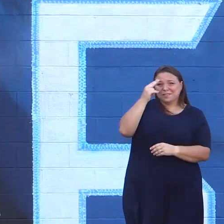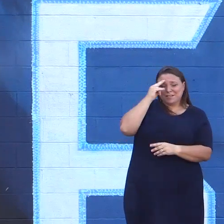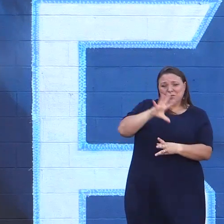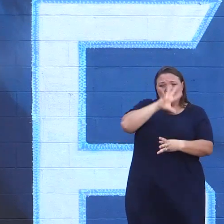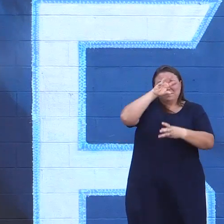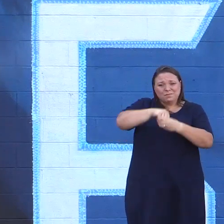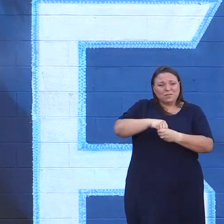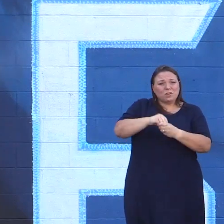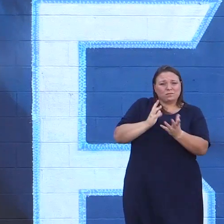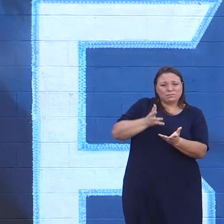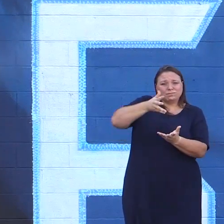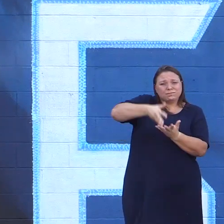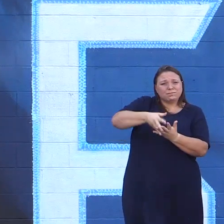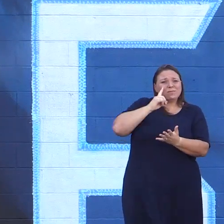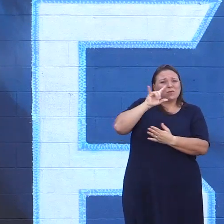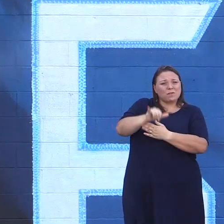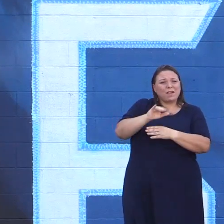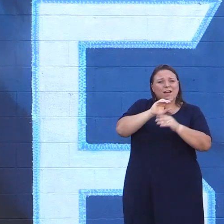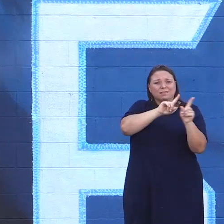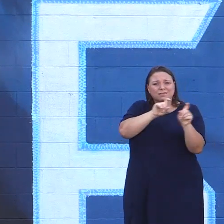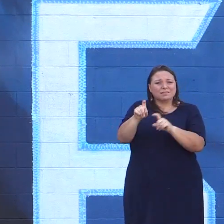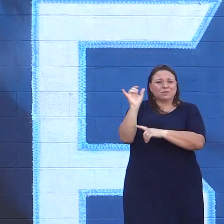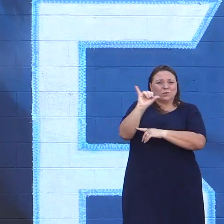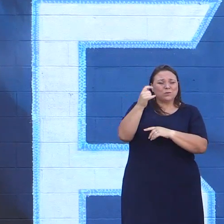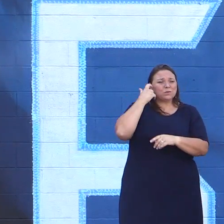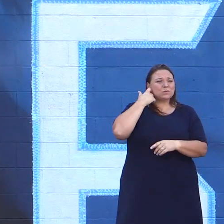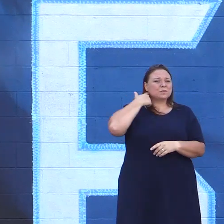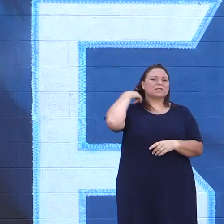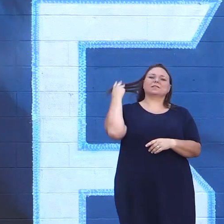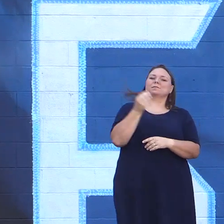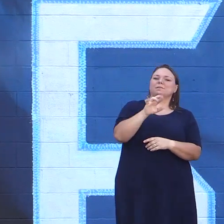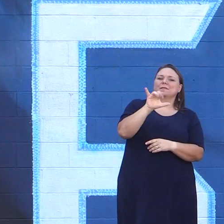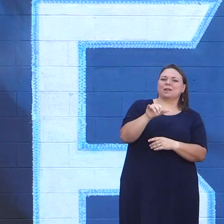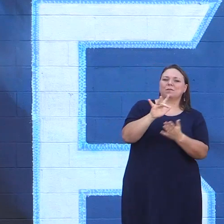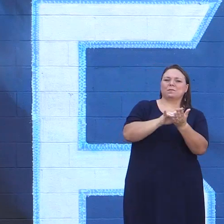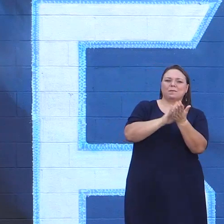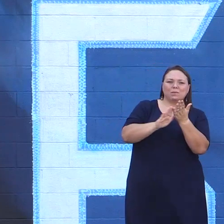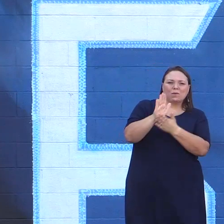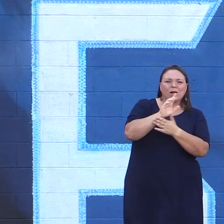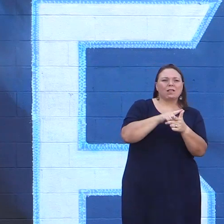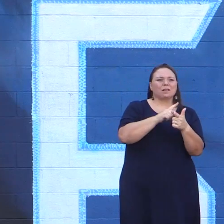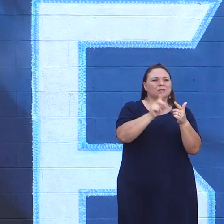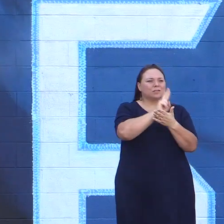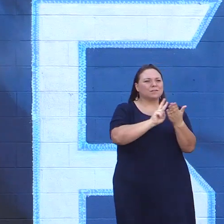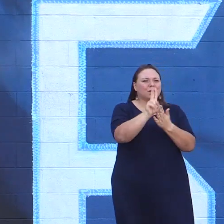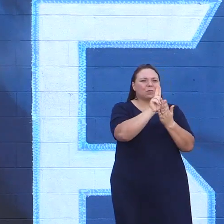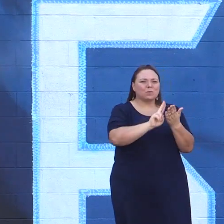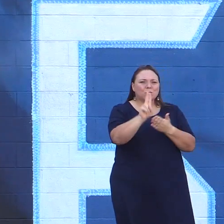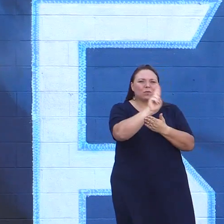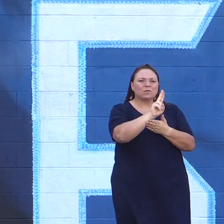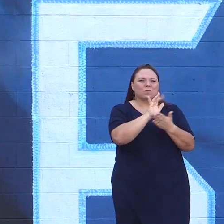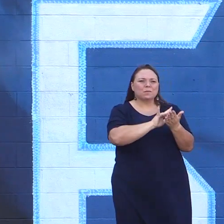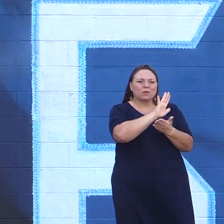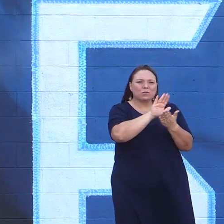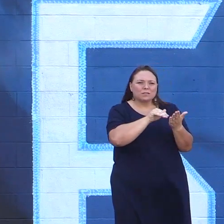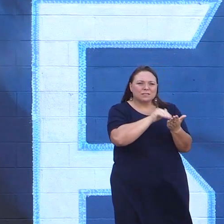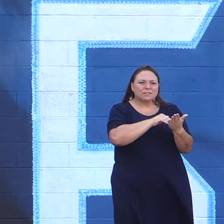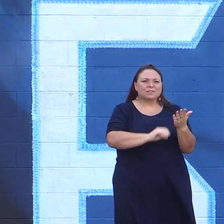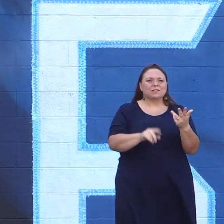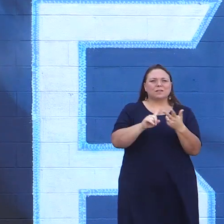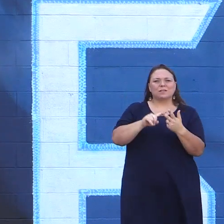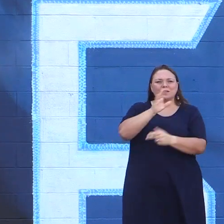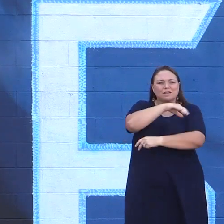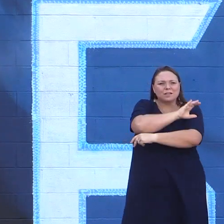major site for COVID-19 testing. Meharry Medical College, Vanderbilt University Medical Center,